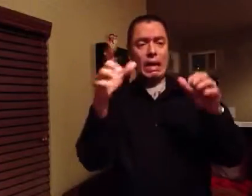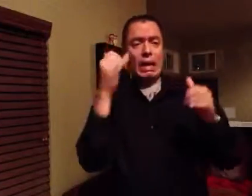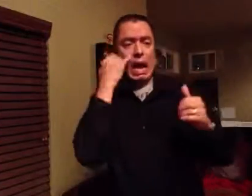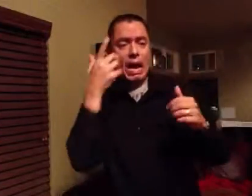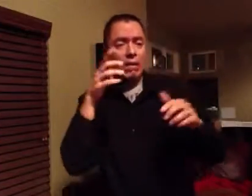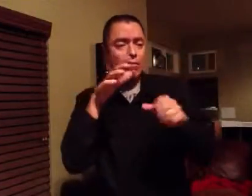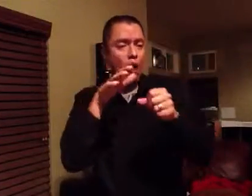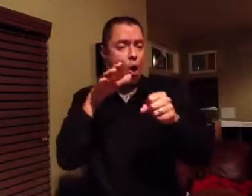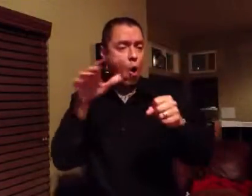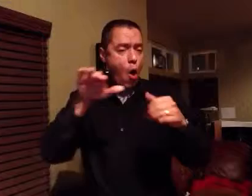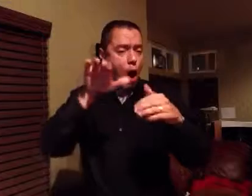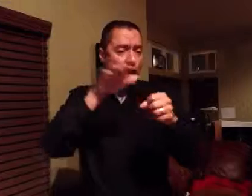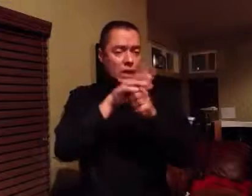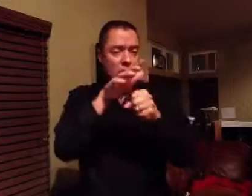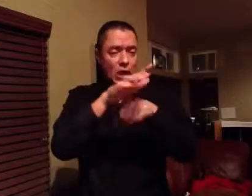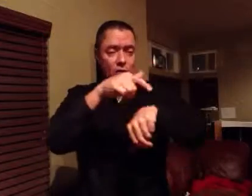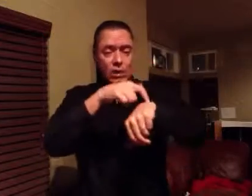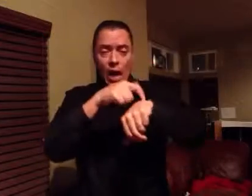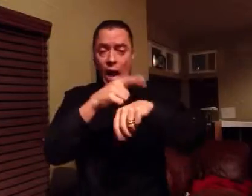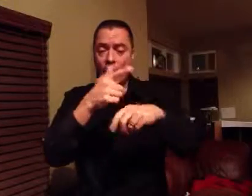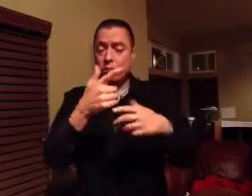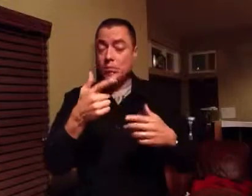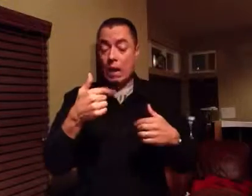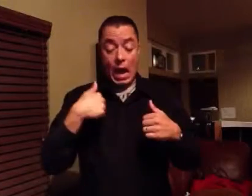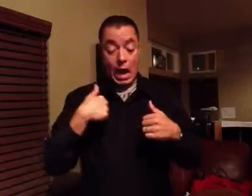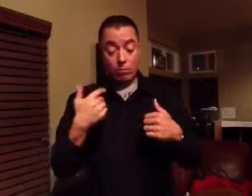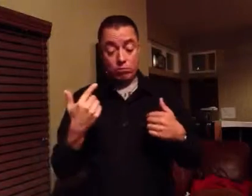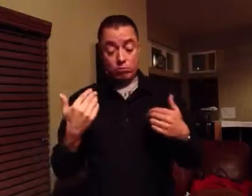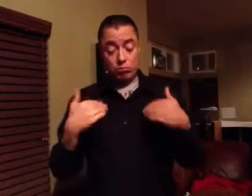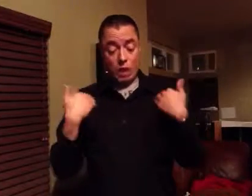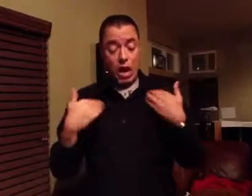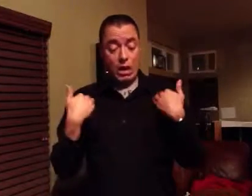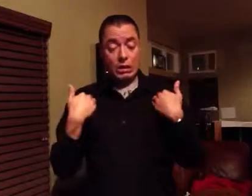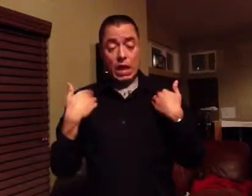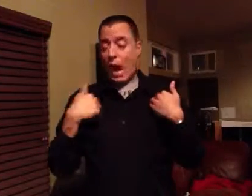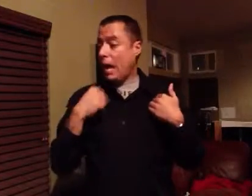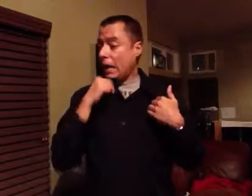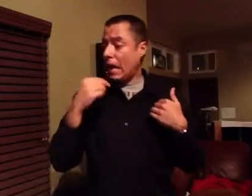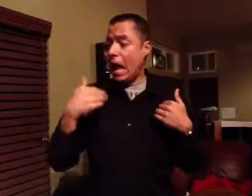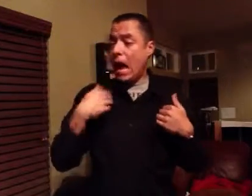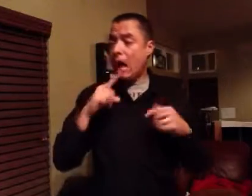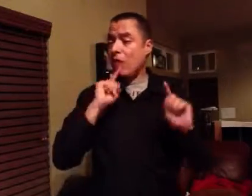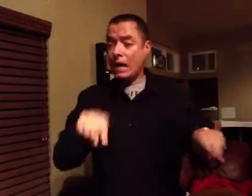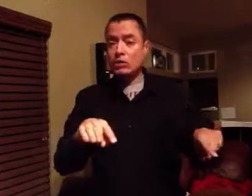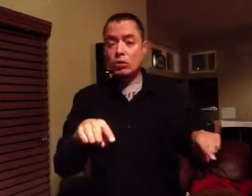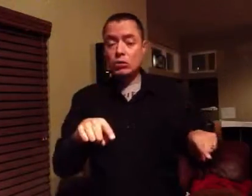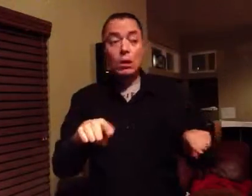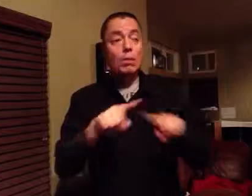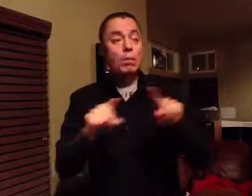I am only a child and I don't have all the solutions. But I want you to realize, neither do you.